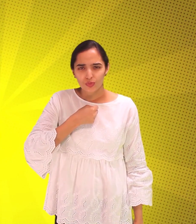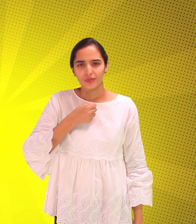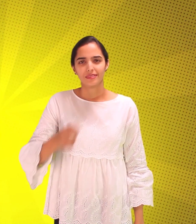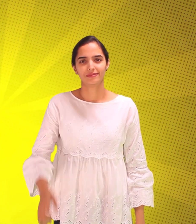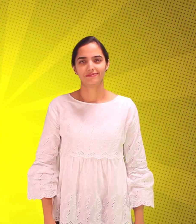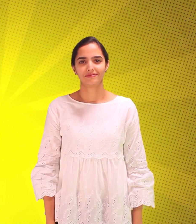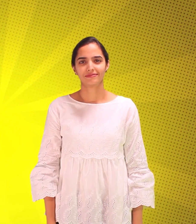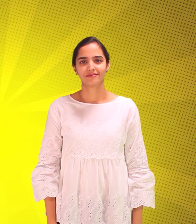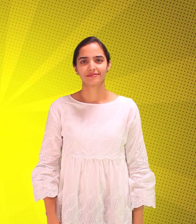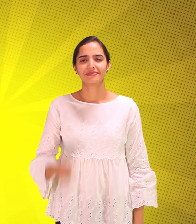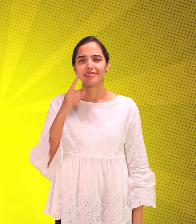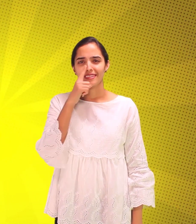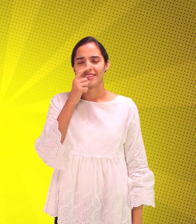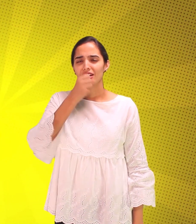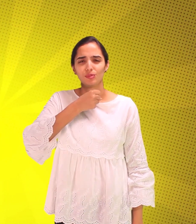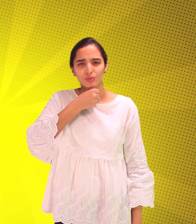This is the sign of grandmother.